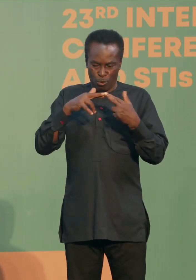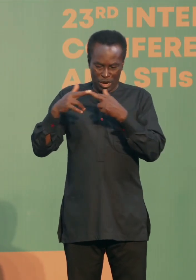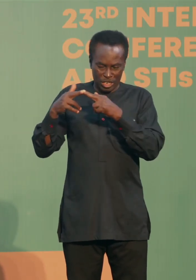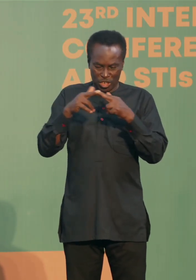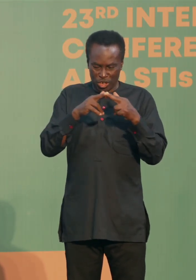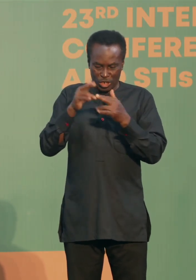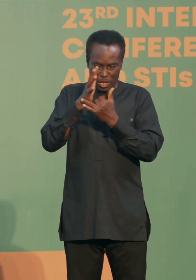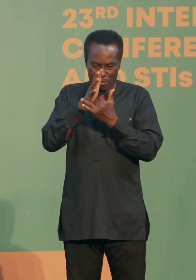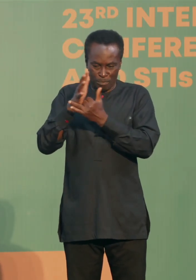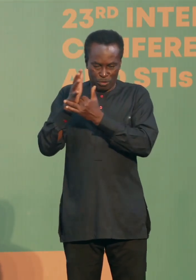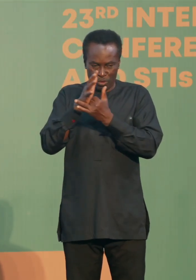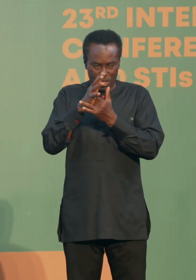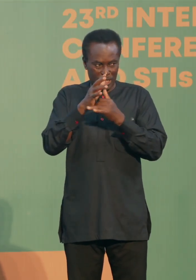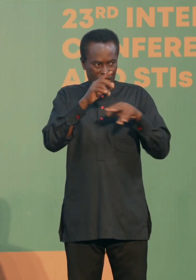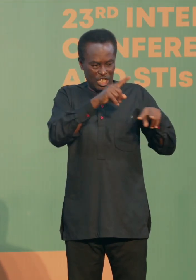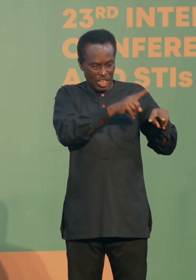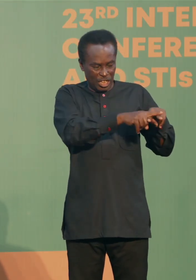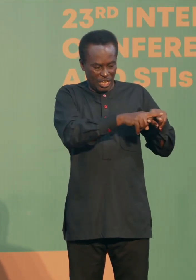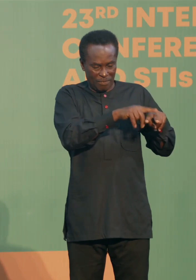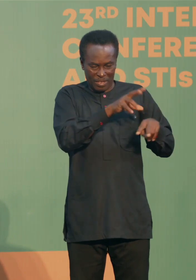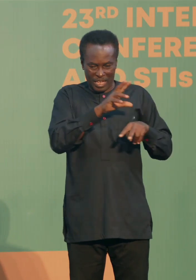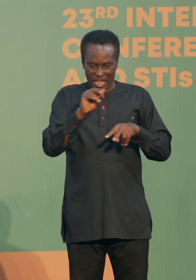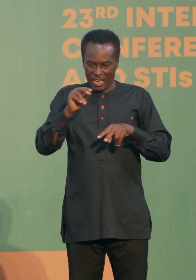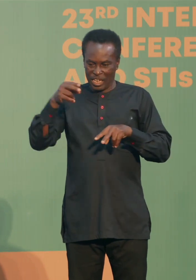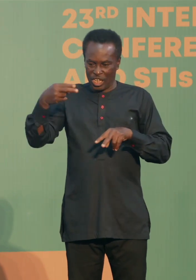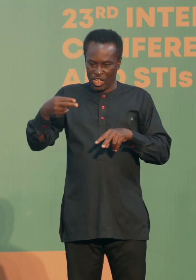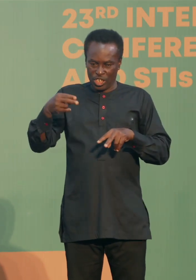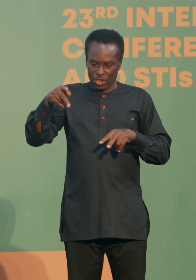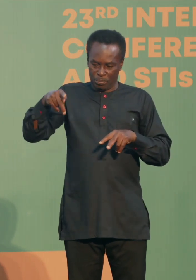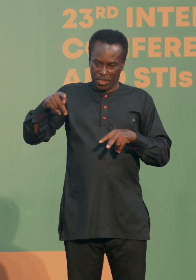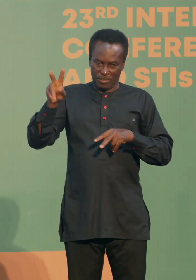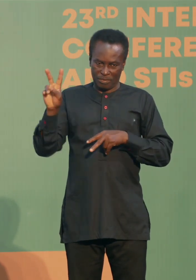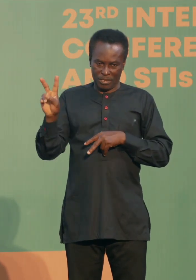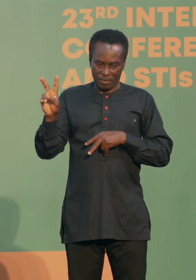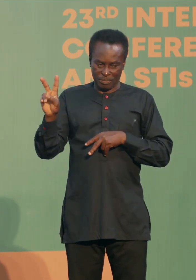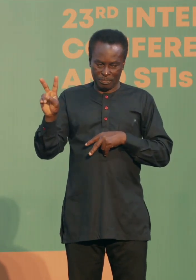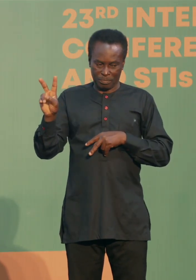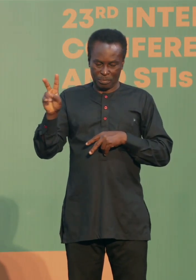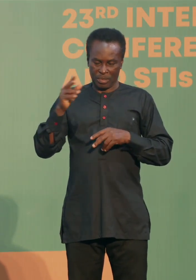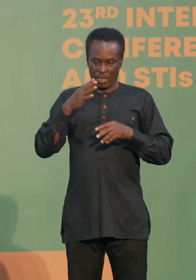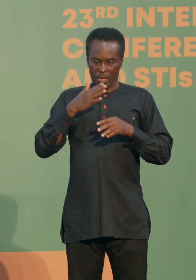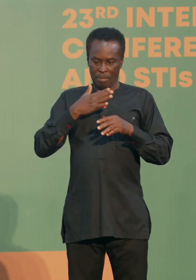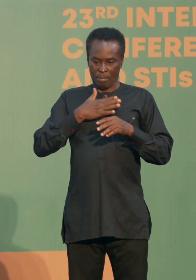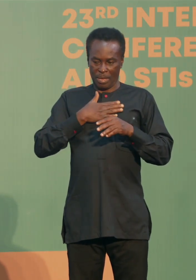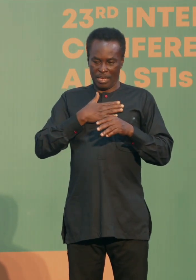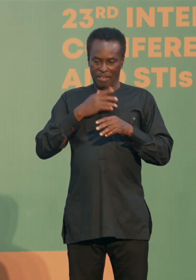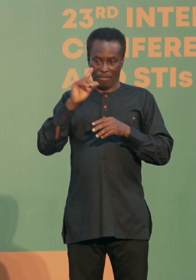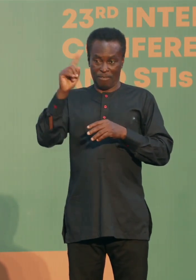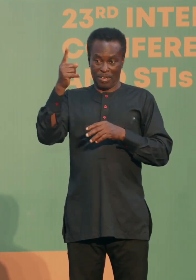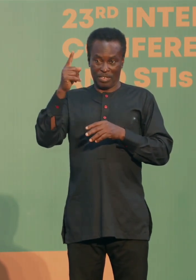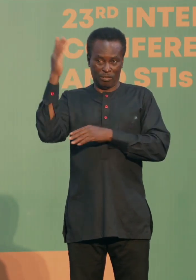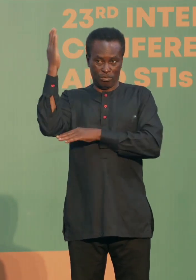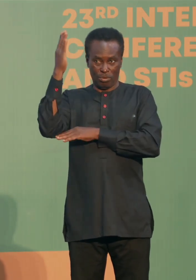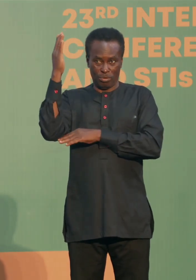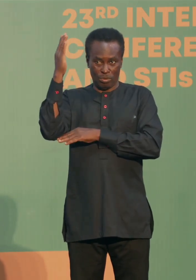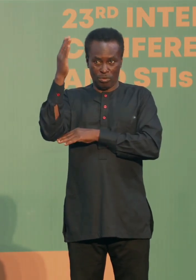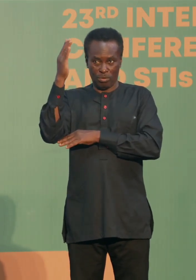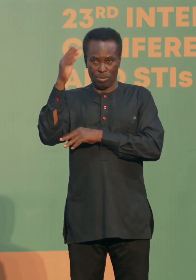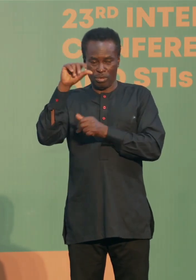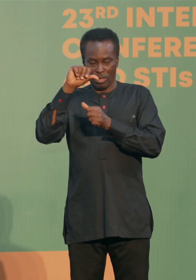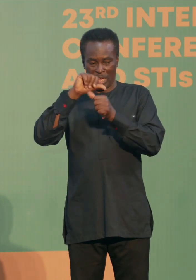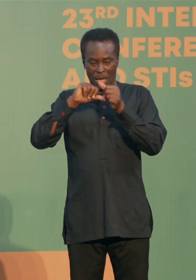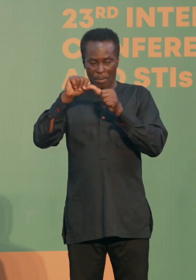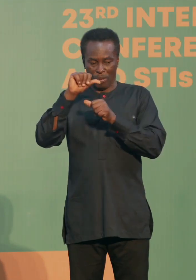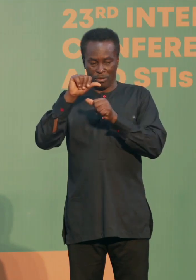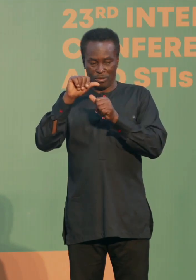two viruses, and it's all driven by human papillomavirus. And my first talk was to talk about entry